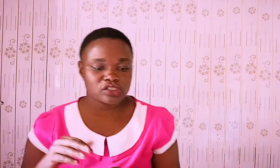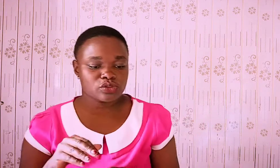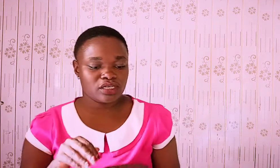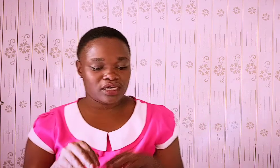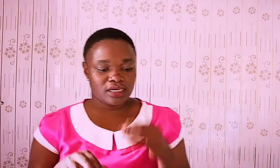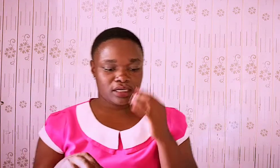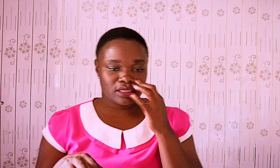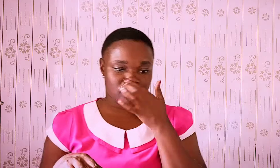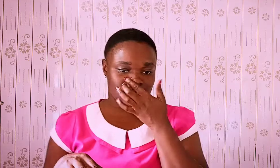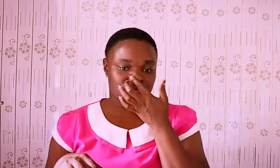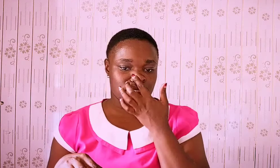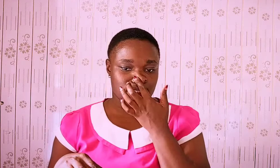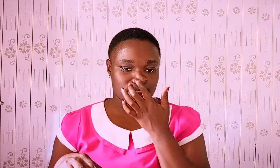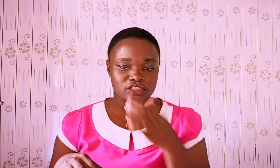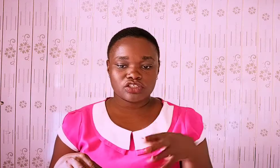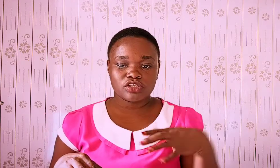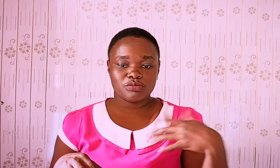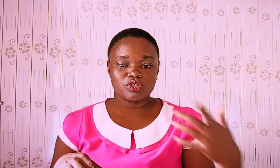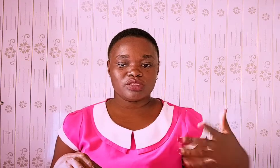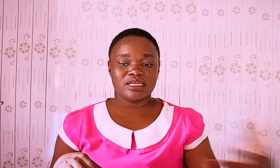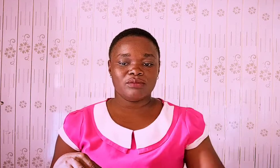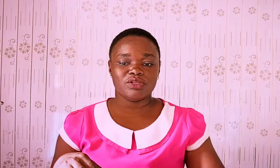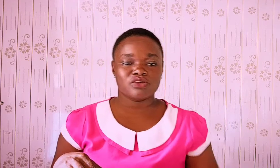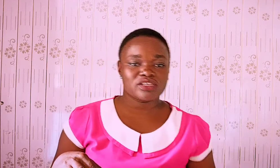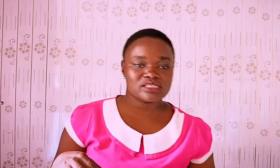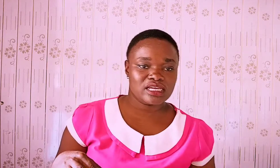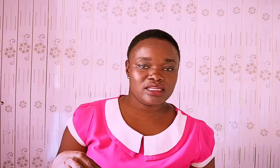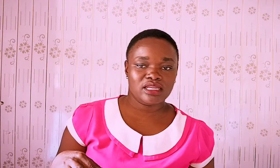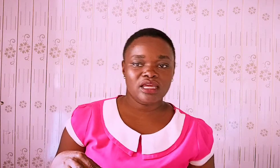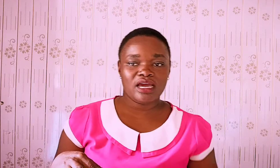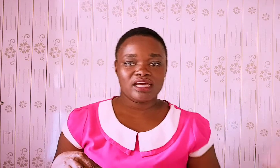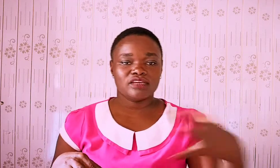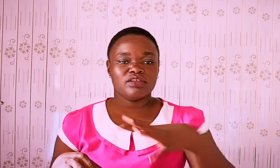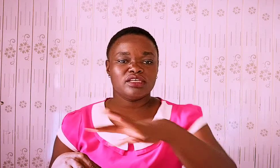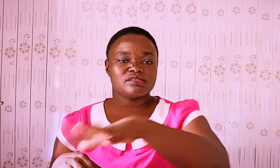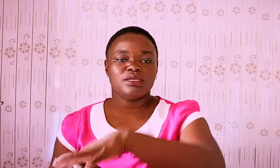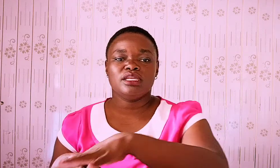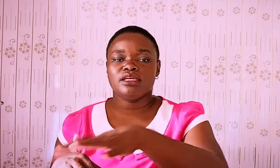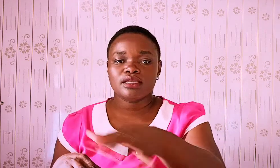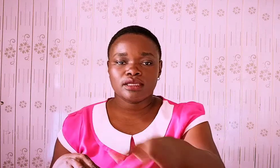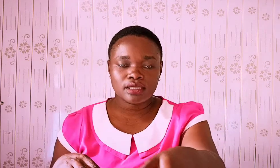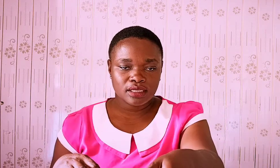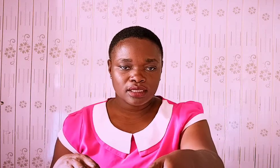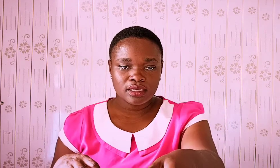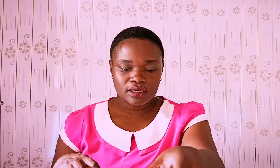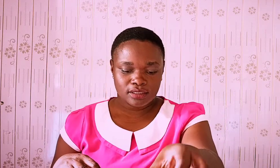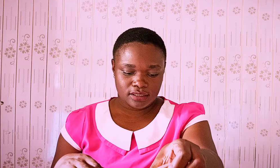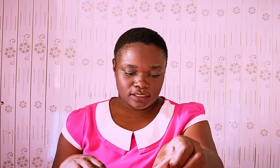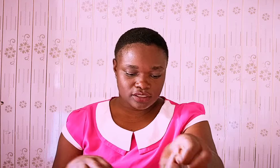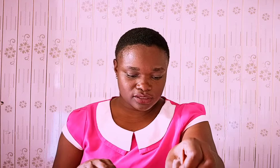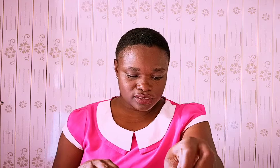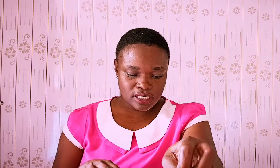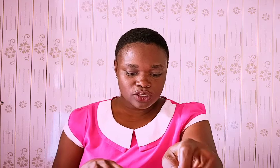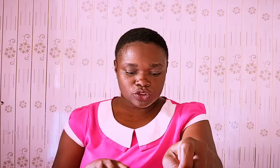understood the relationship between the elements of the sign and giving its meaning? Yeah. Yes. So